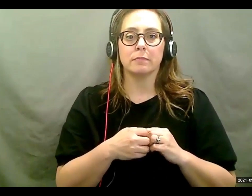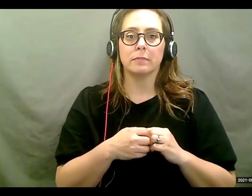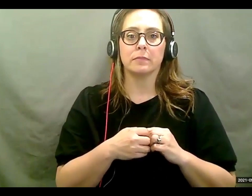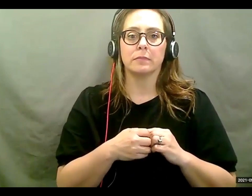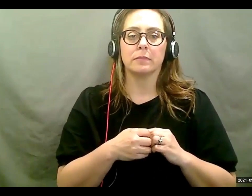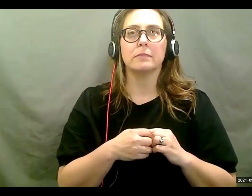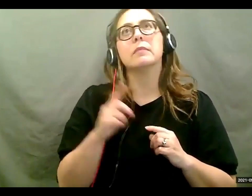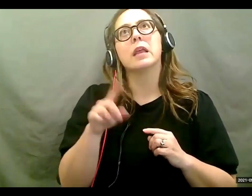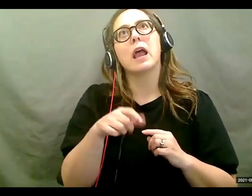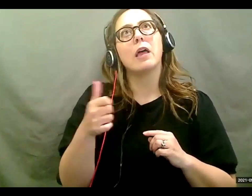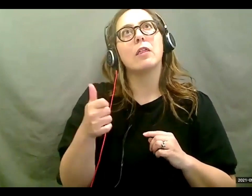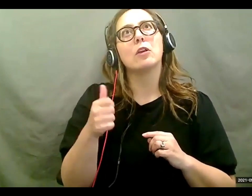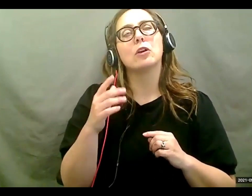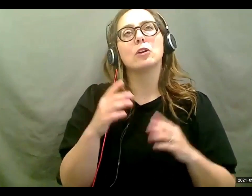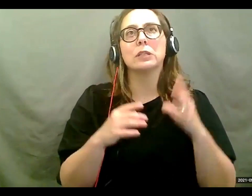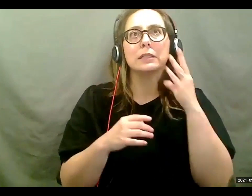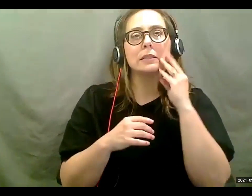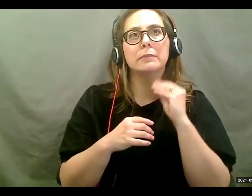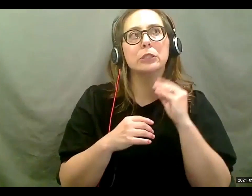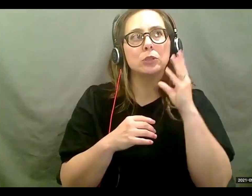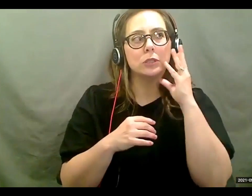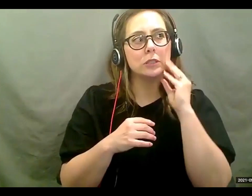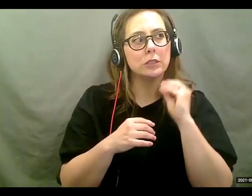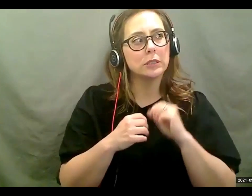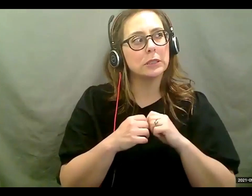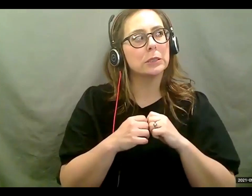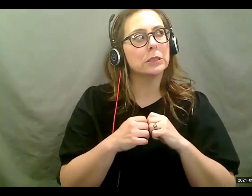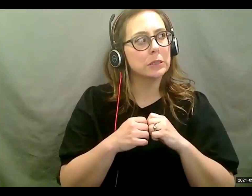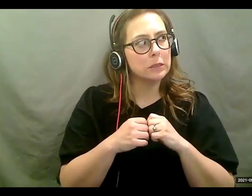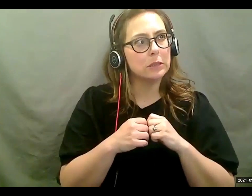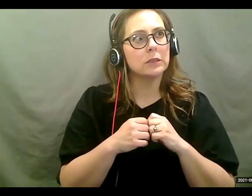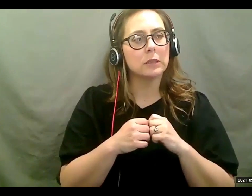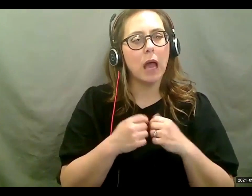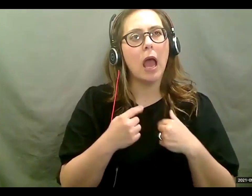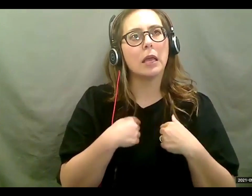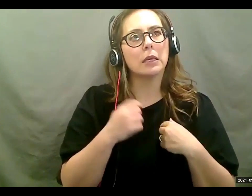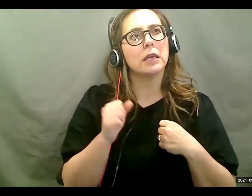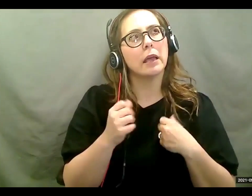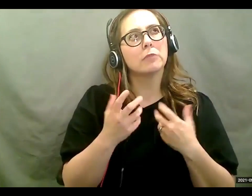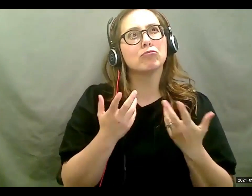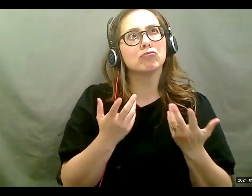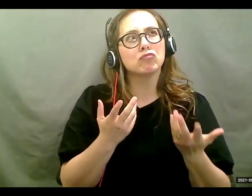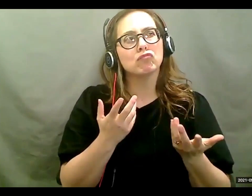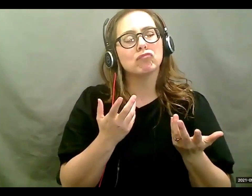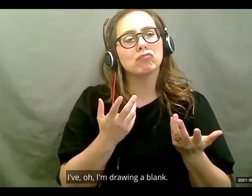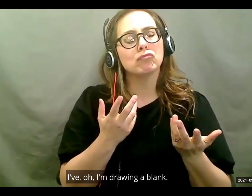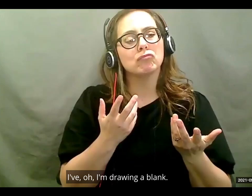in other experiences, I can think about,